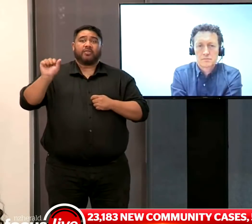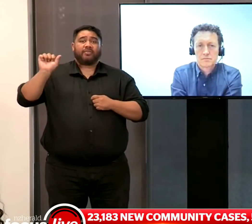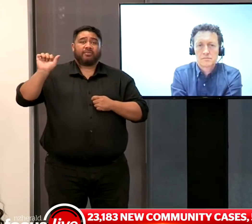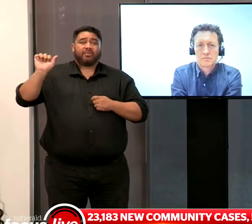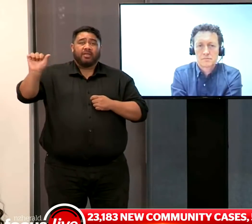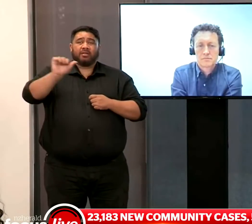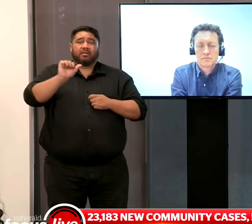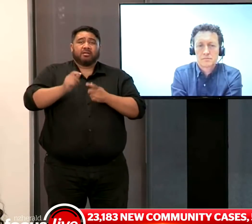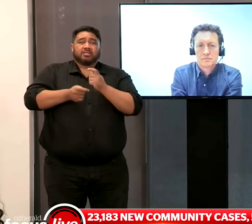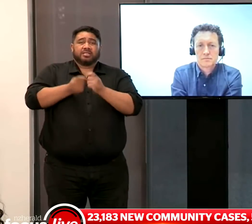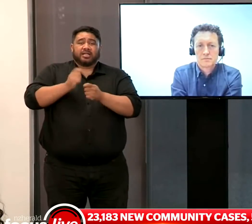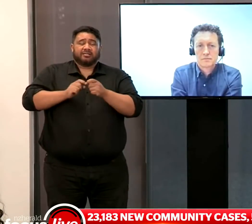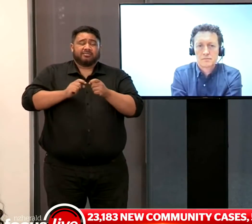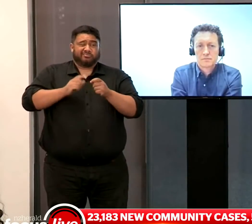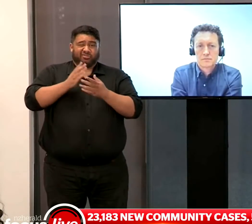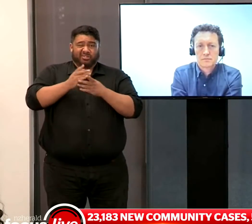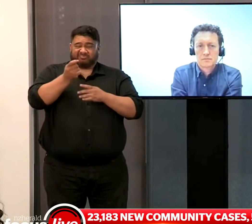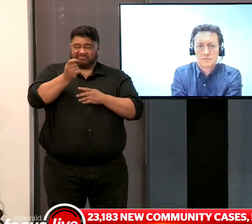their